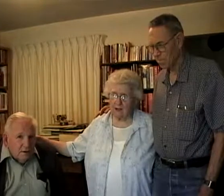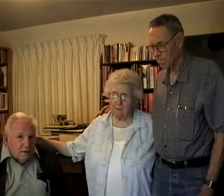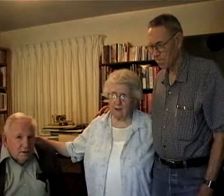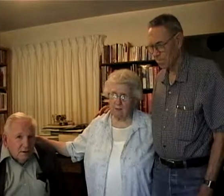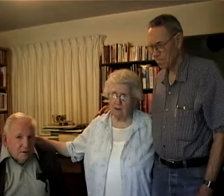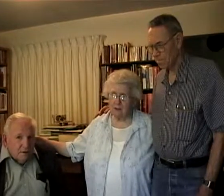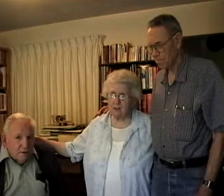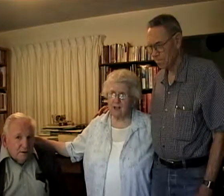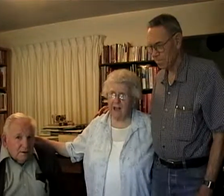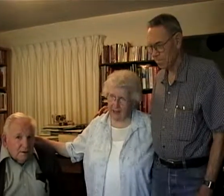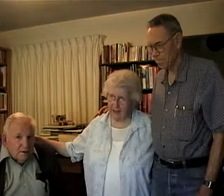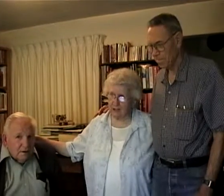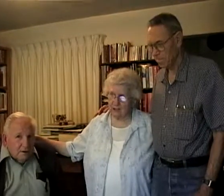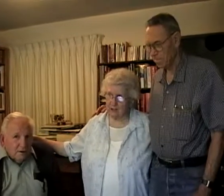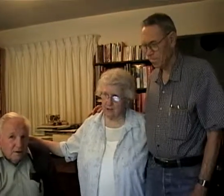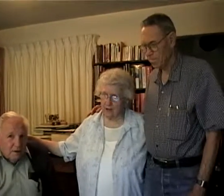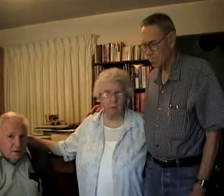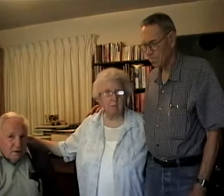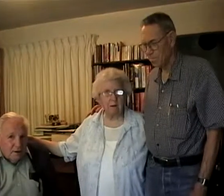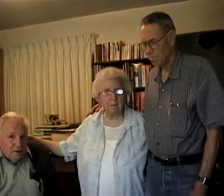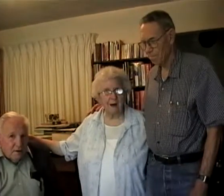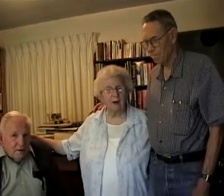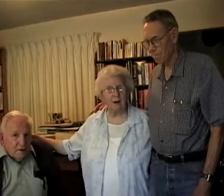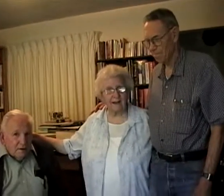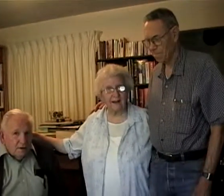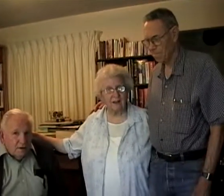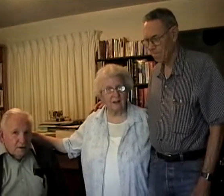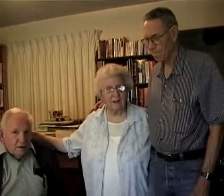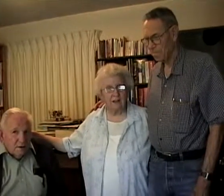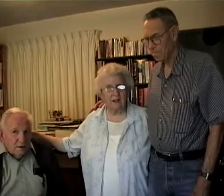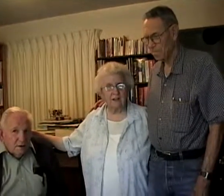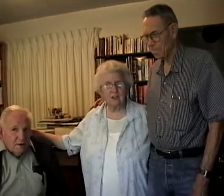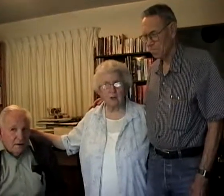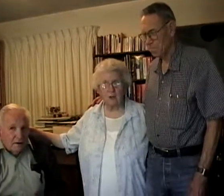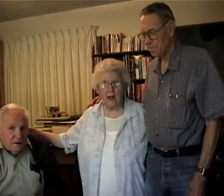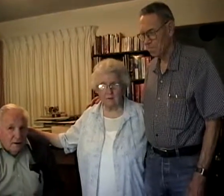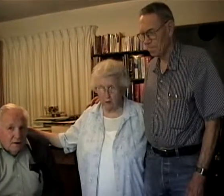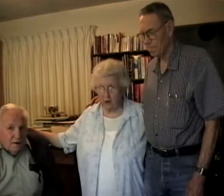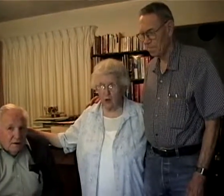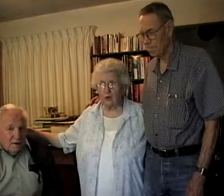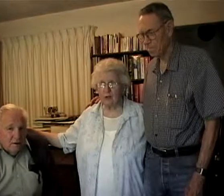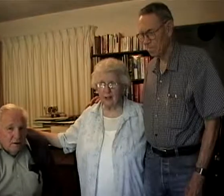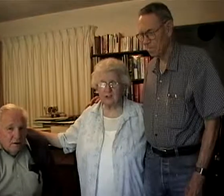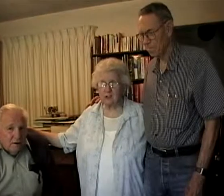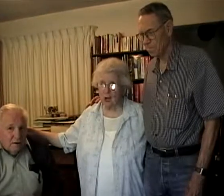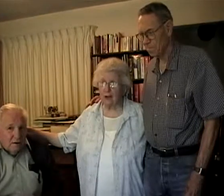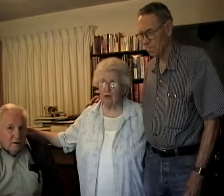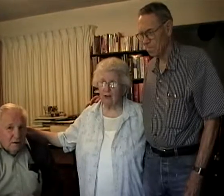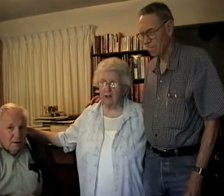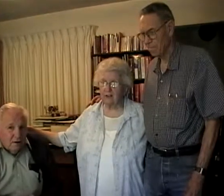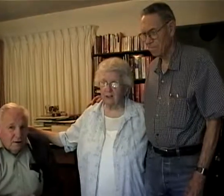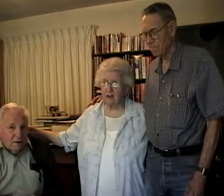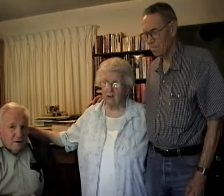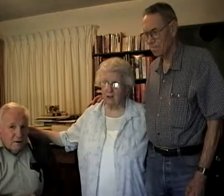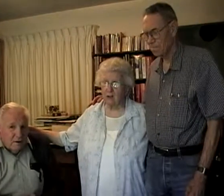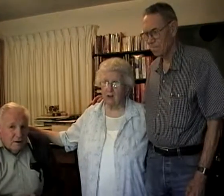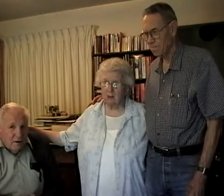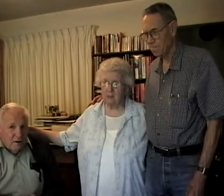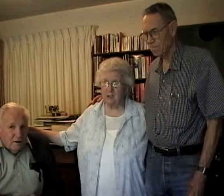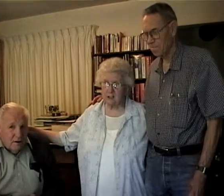my mother's aunt. So that would be my great aunt. And she had heard as a child and as a young adult, but she